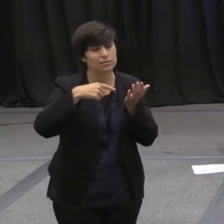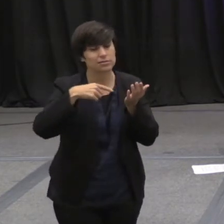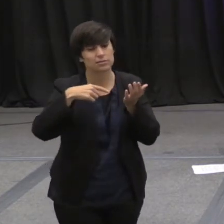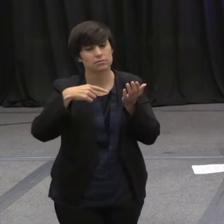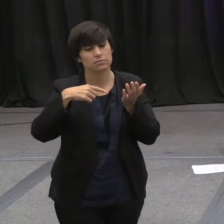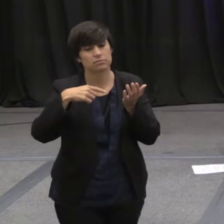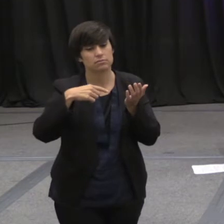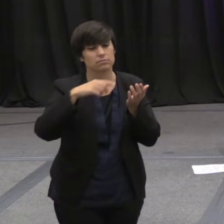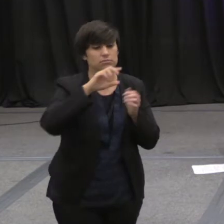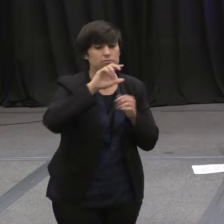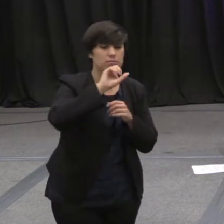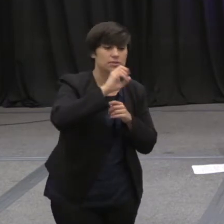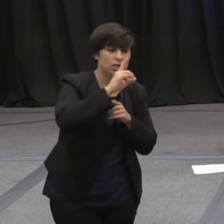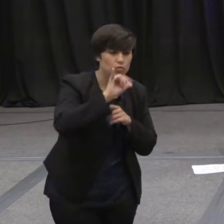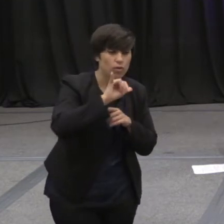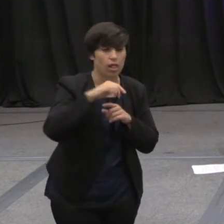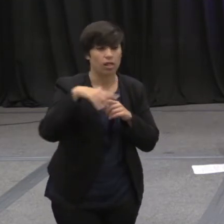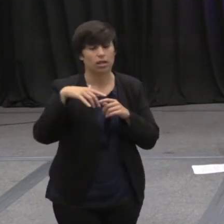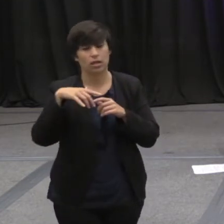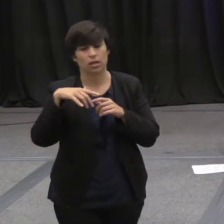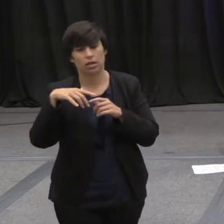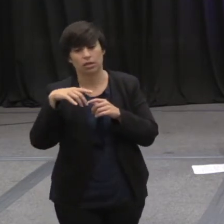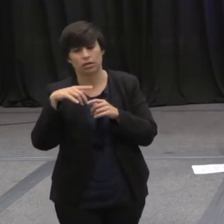happen, and they need to come out of the shadows and